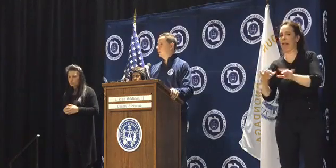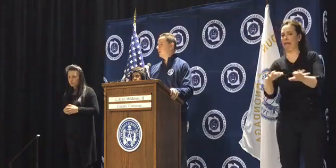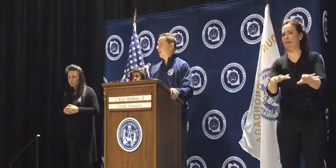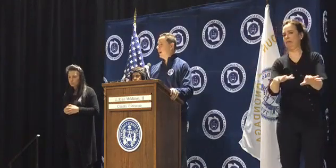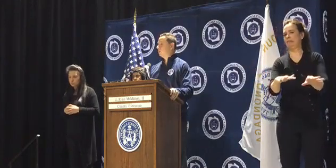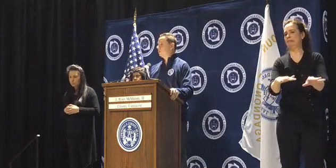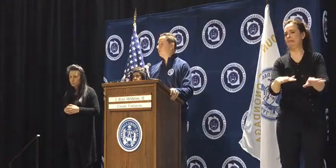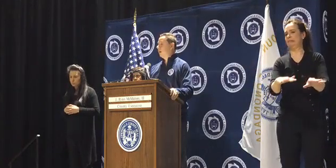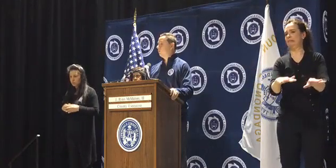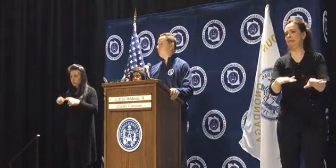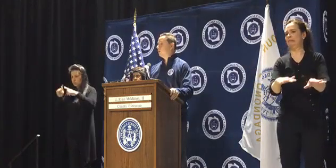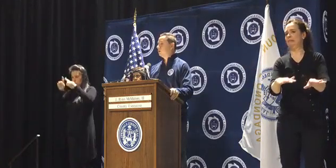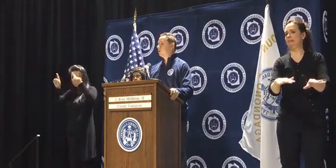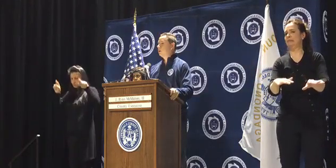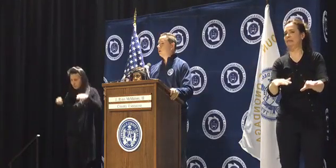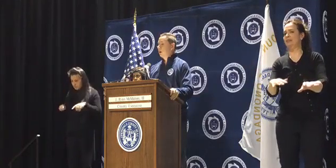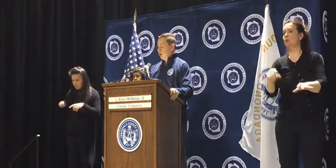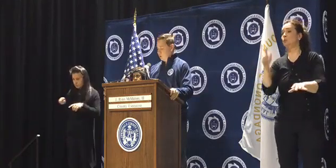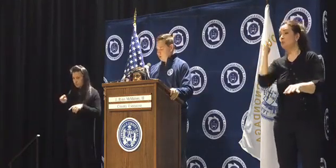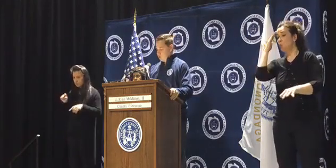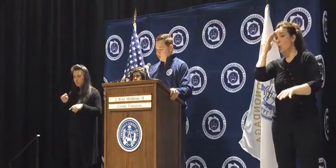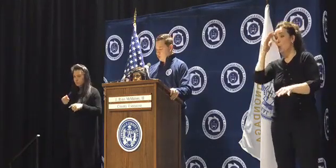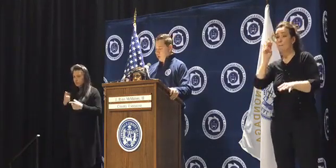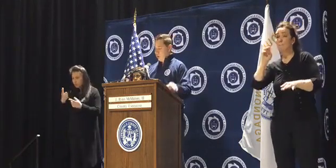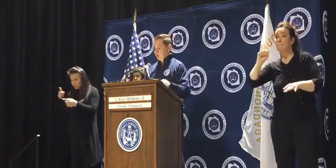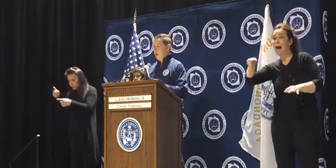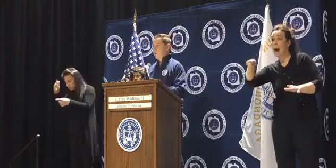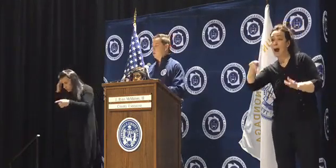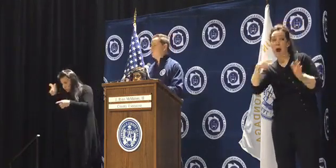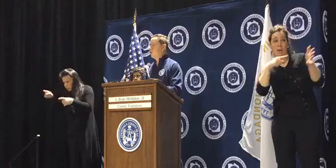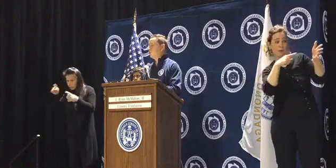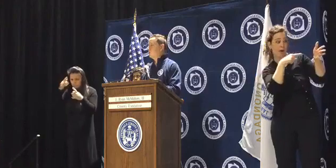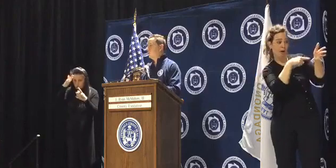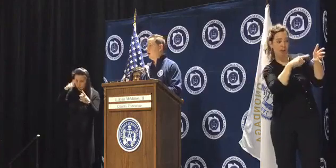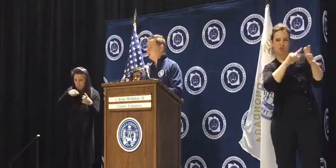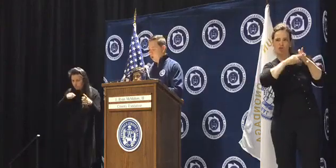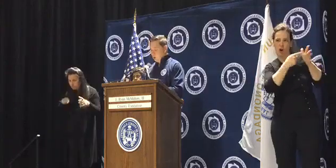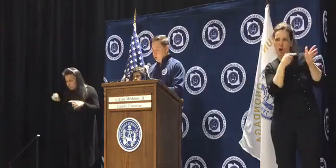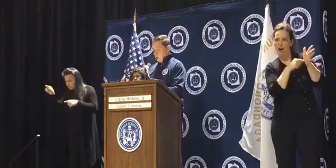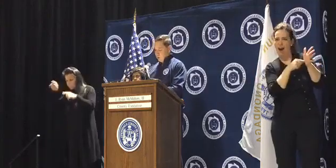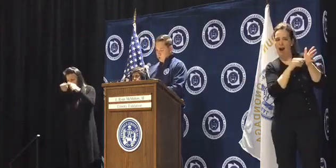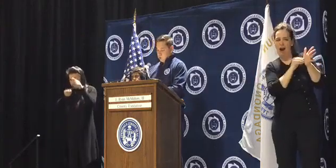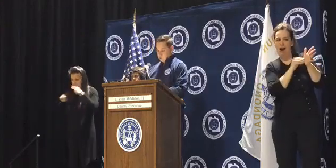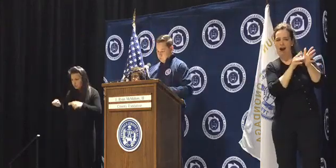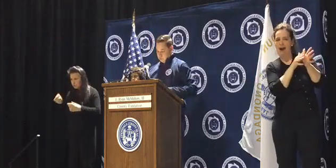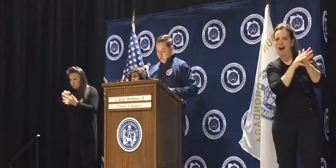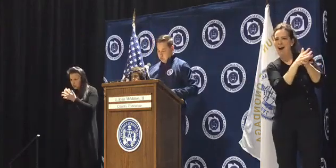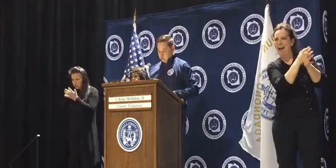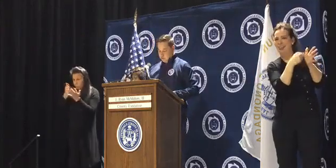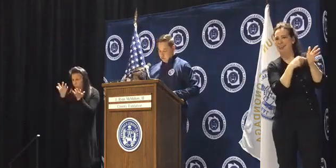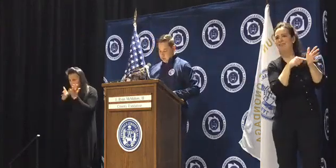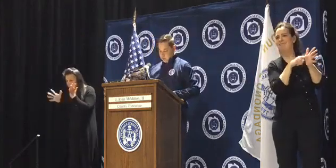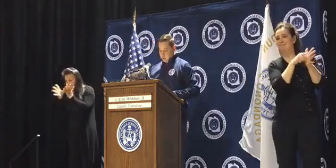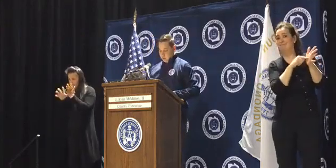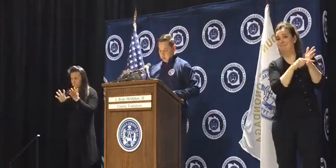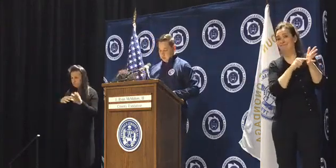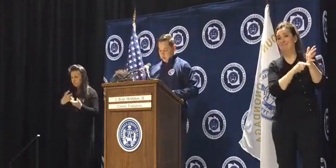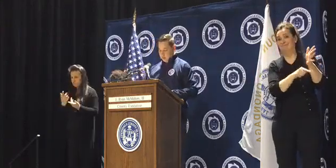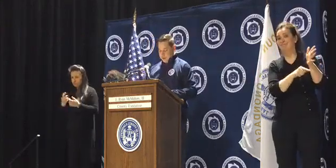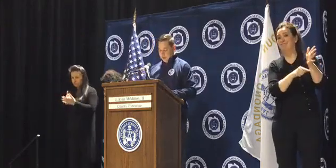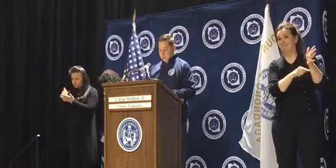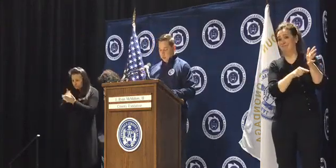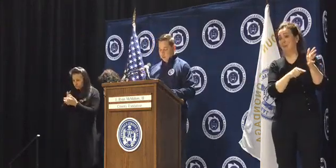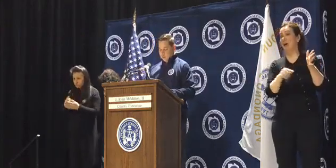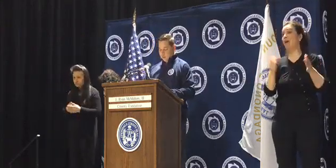and sharing that information as well. Other counties have started to do that. But certainly one of